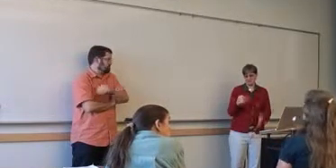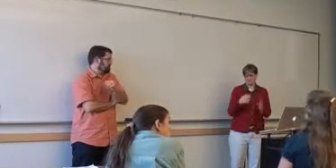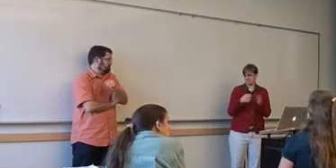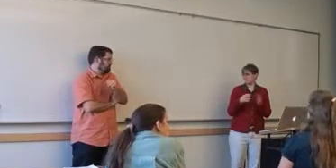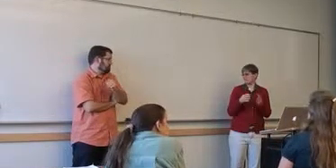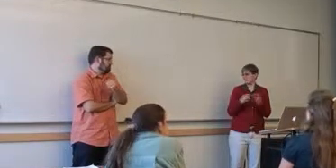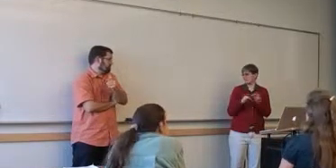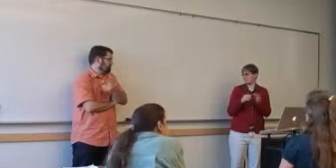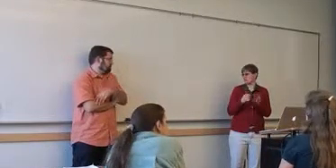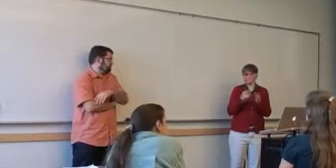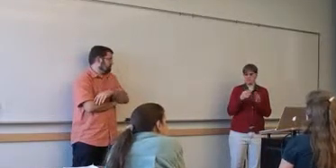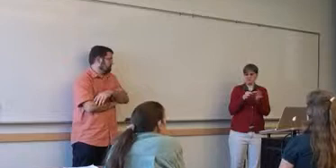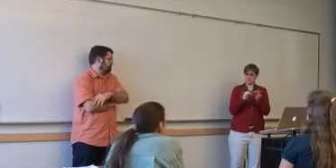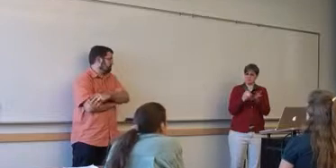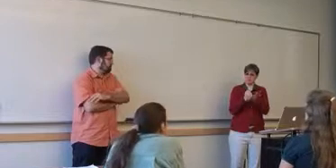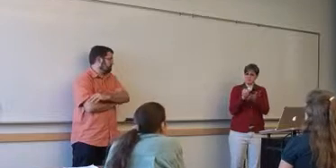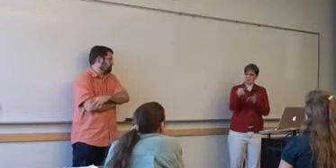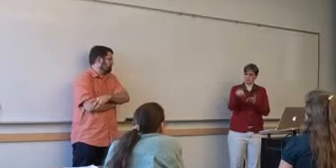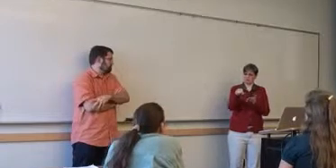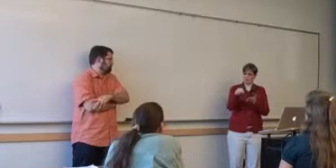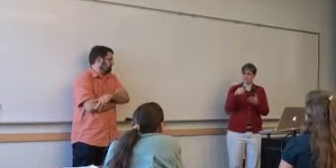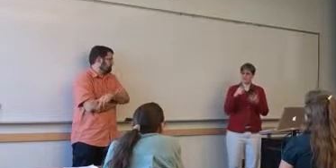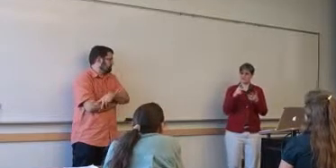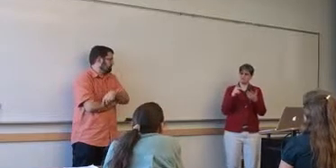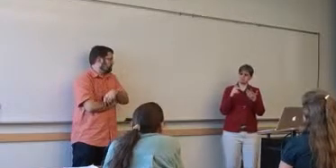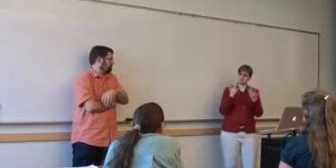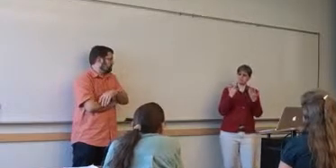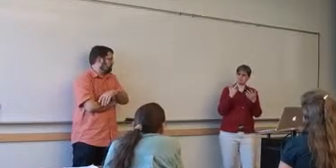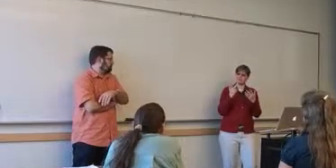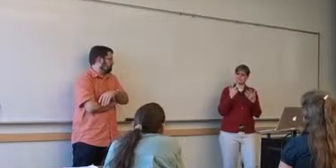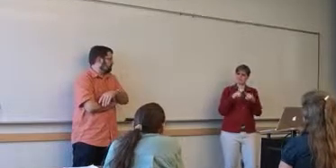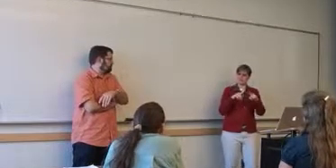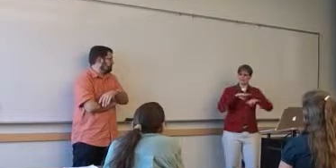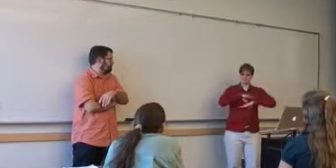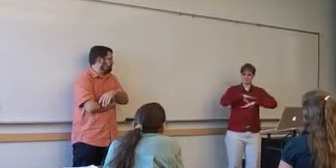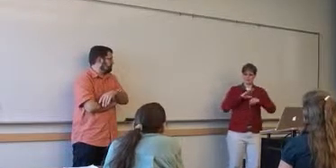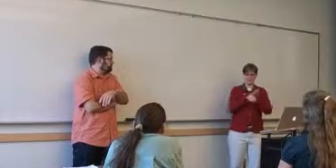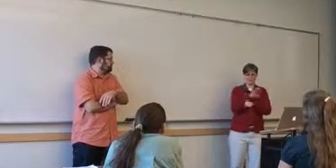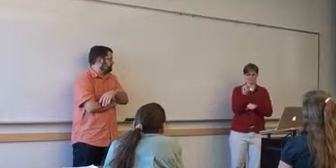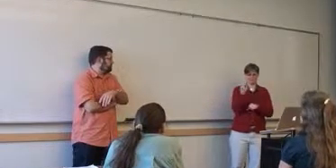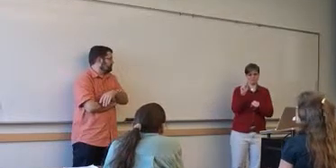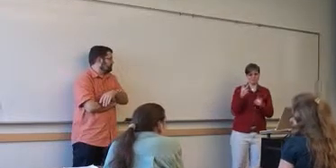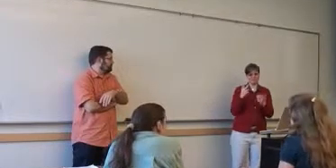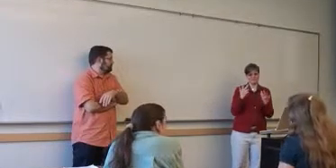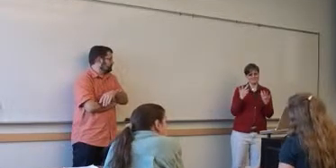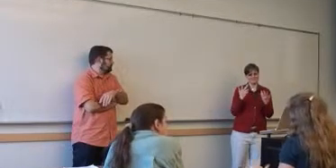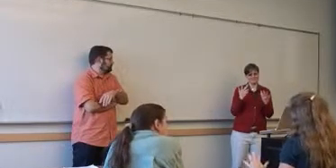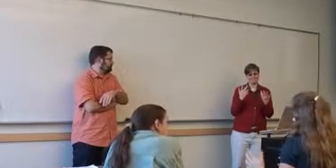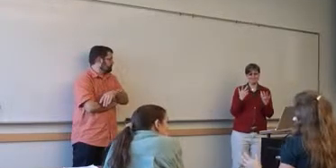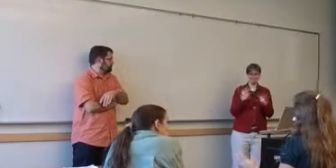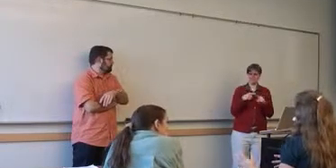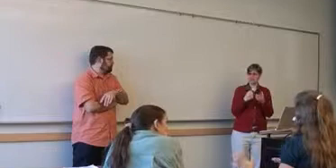Yeah, it does. Captioning does help with your English skills, but it doesn't satisfy it.